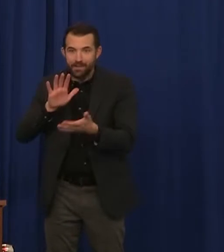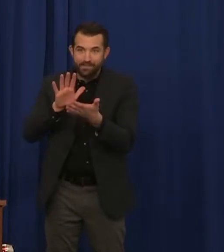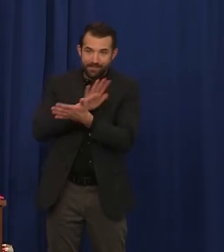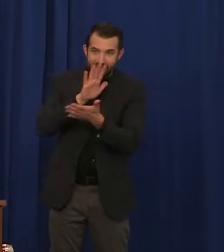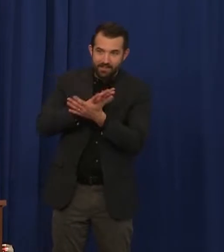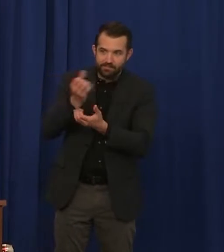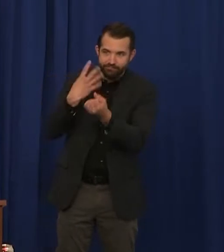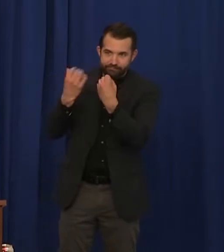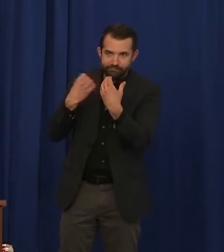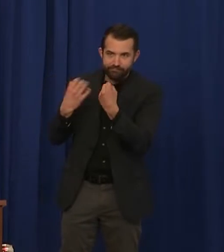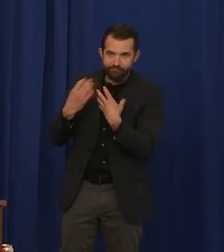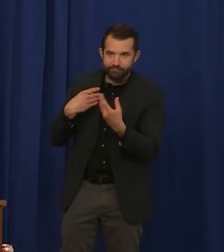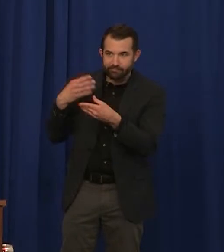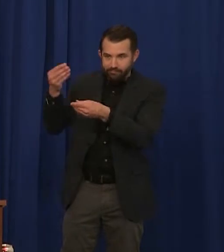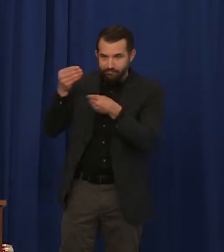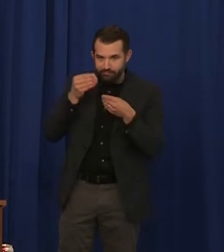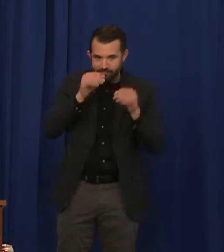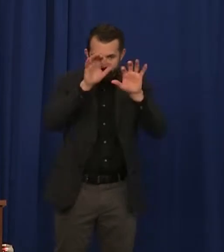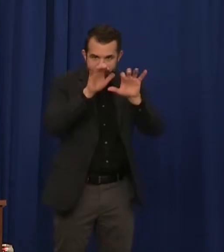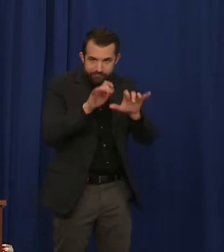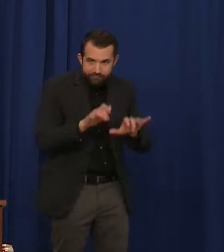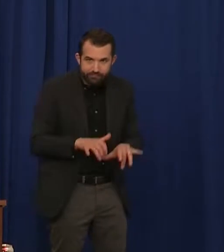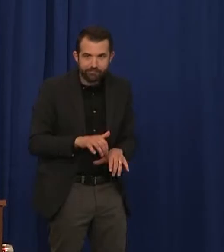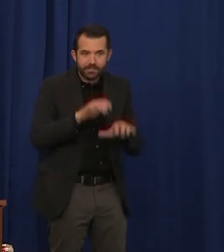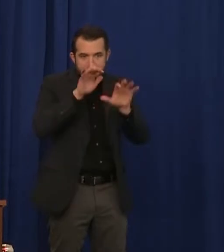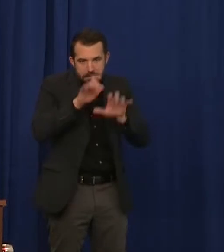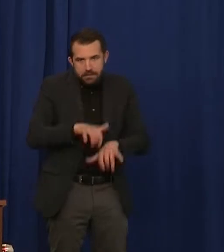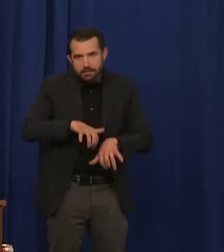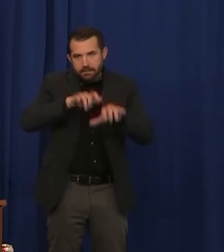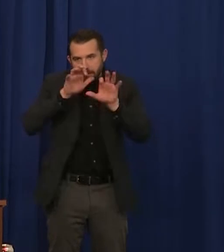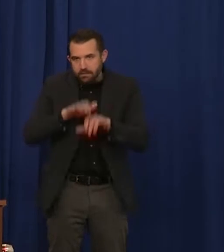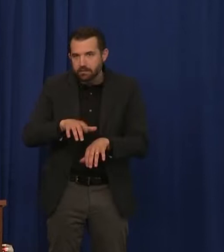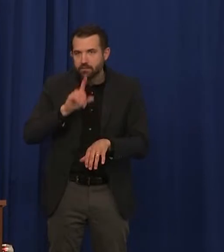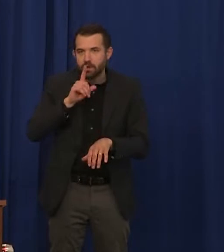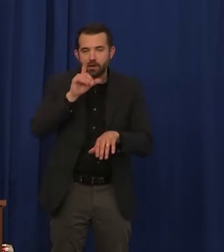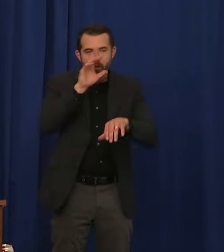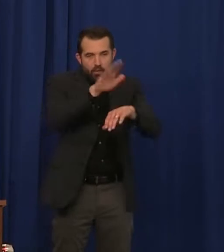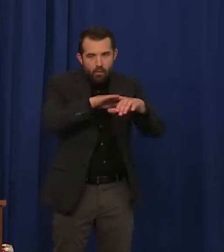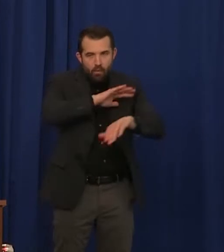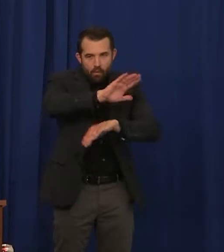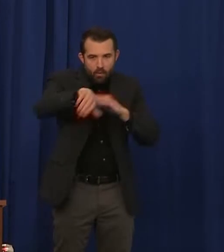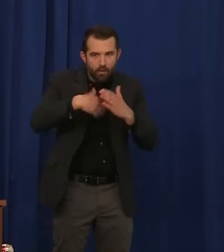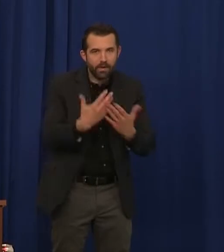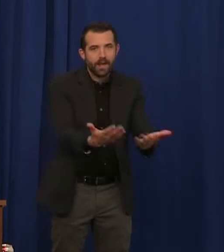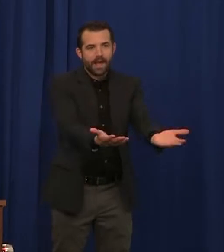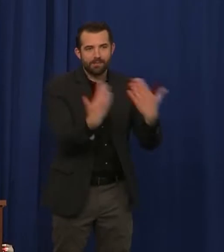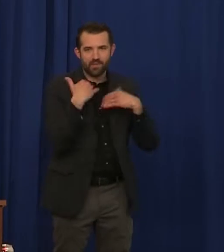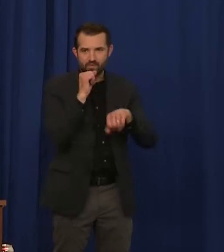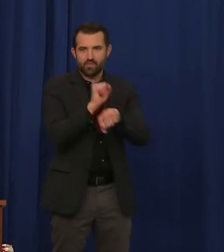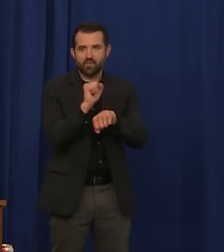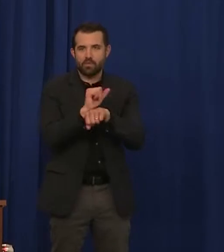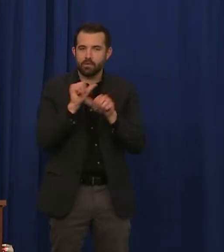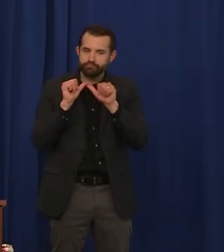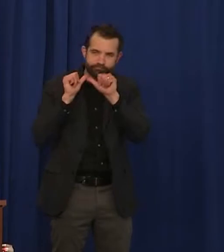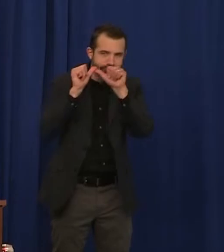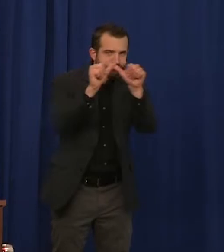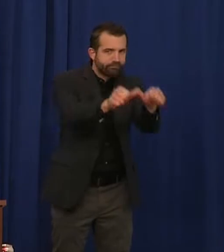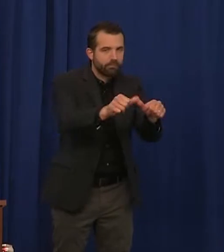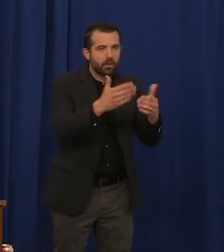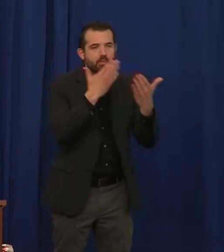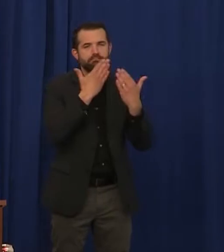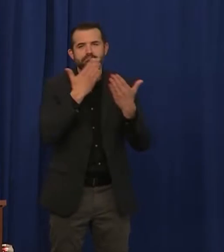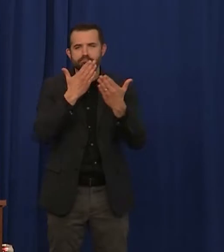cases. It truly has been an all hands on deck, and I am grateful for the professionalism and